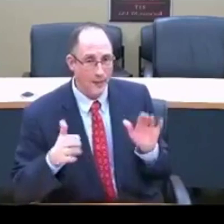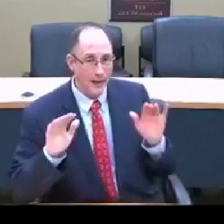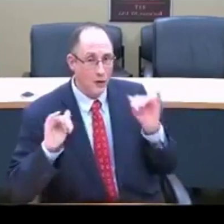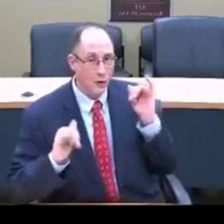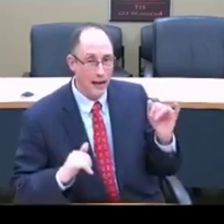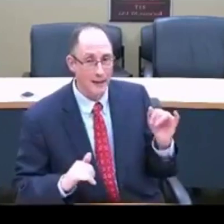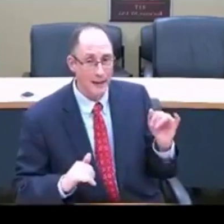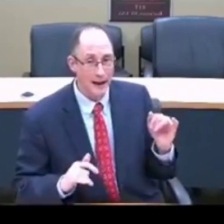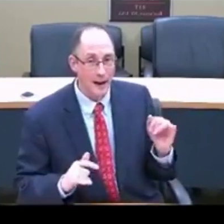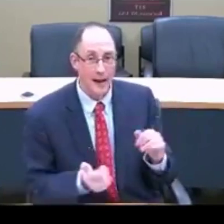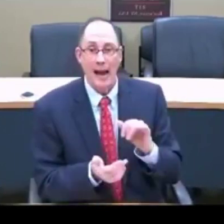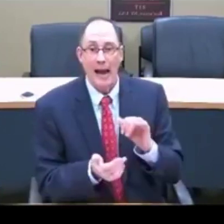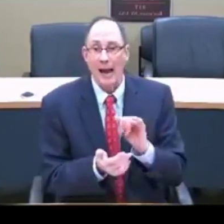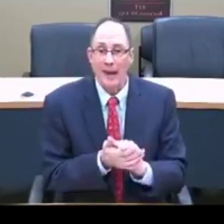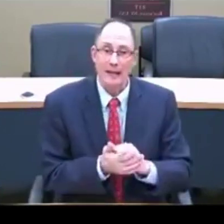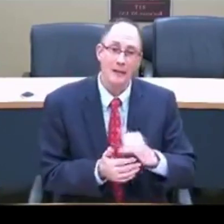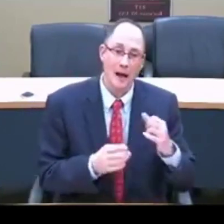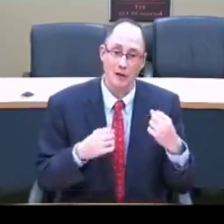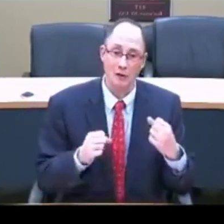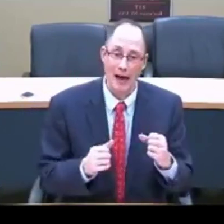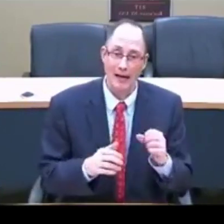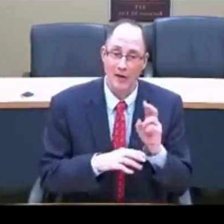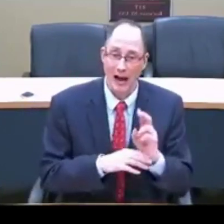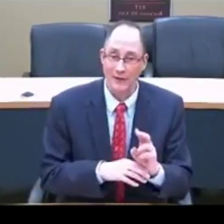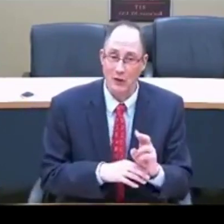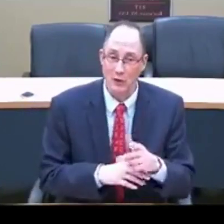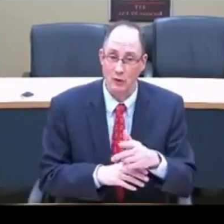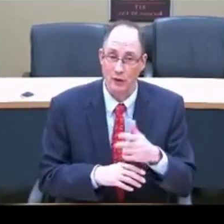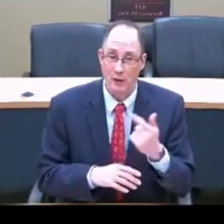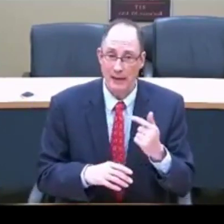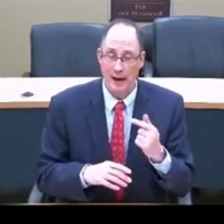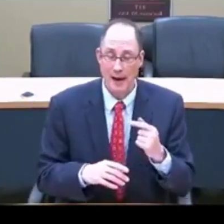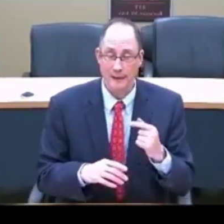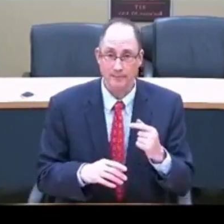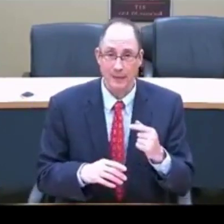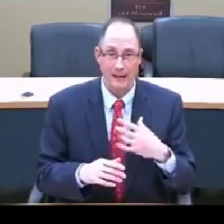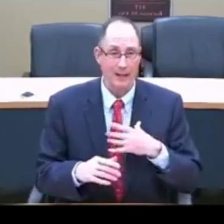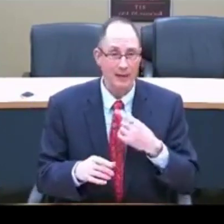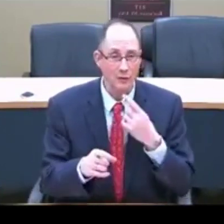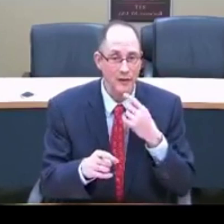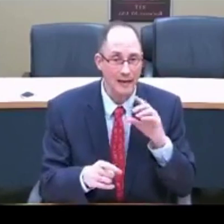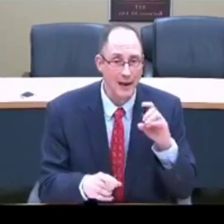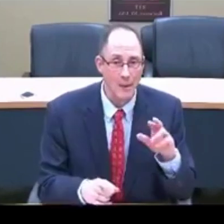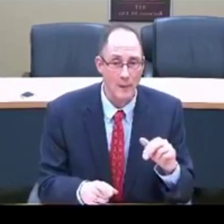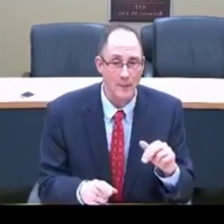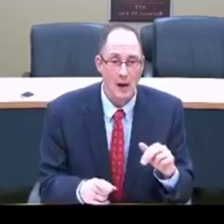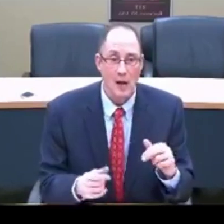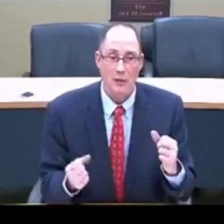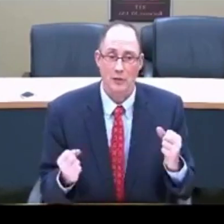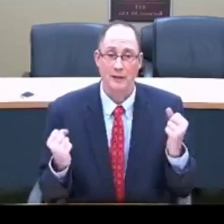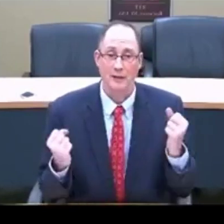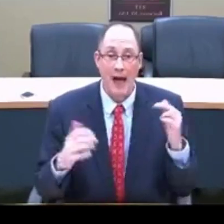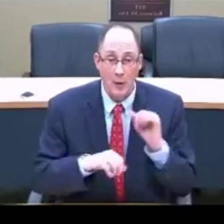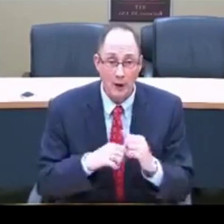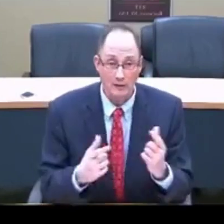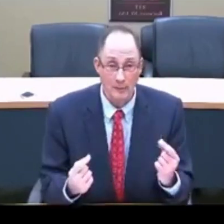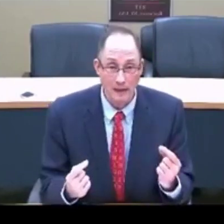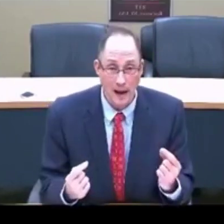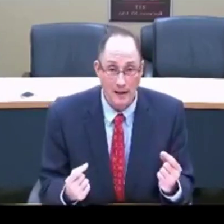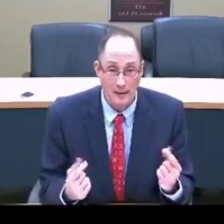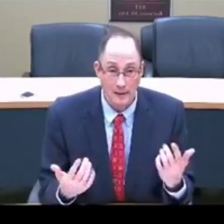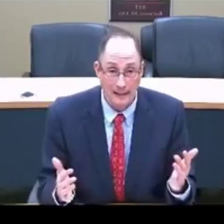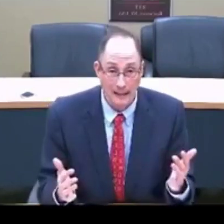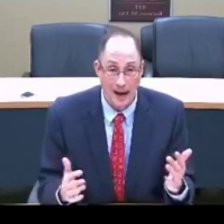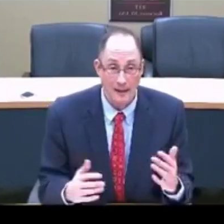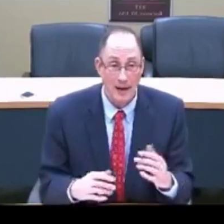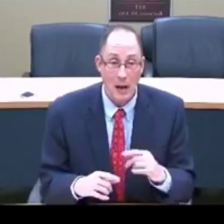that's a good idea. And that's another strategy that I've used because like you said, Debra, there's a lot of works to be done,